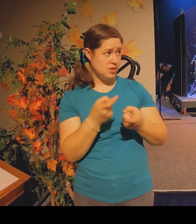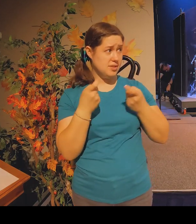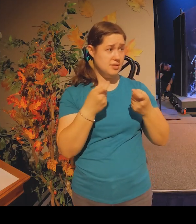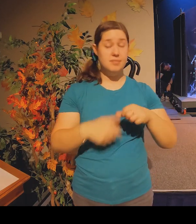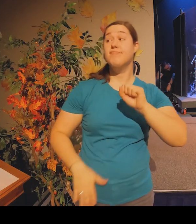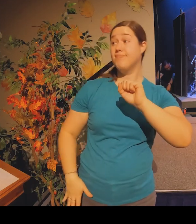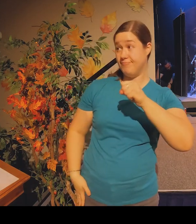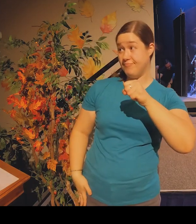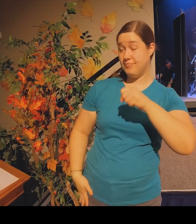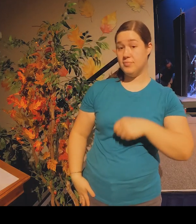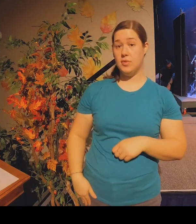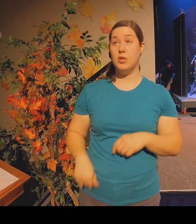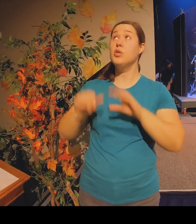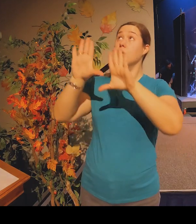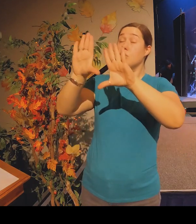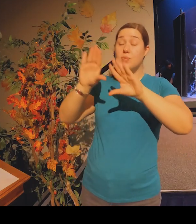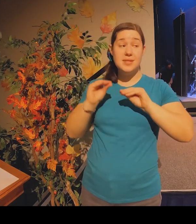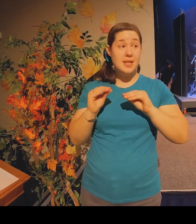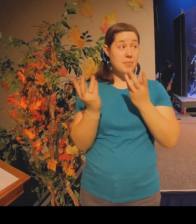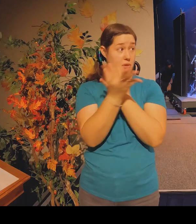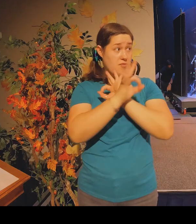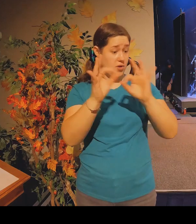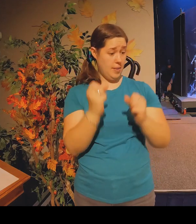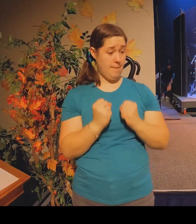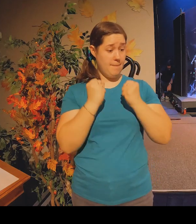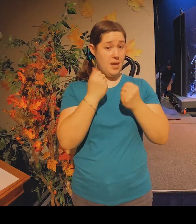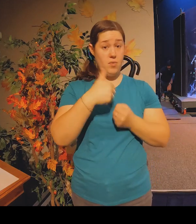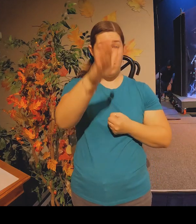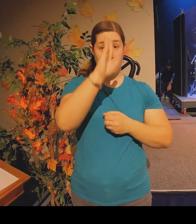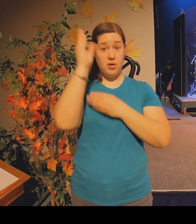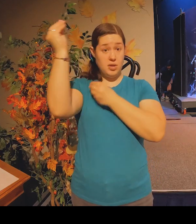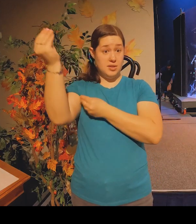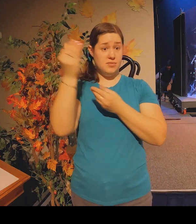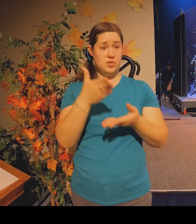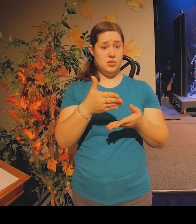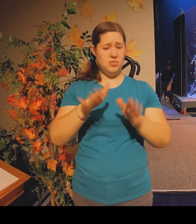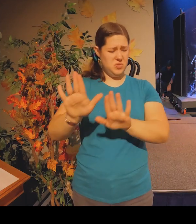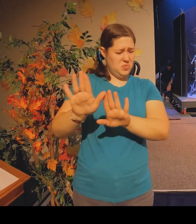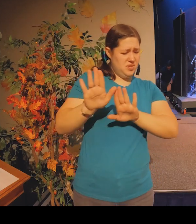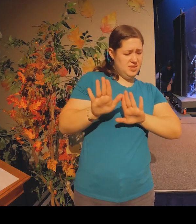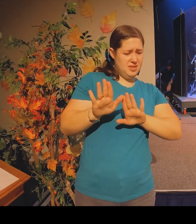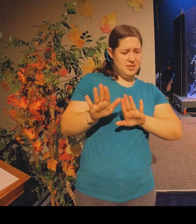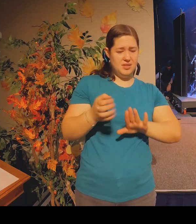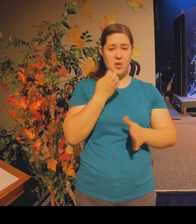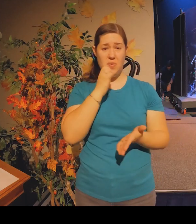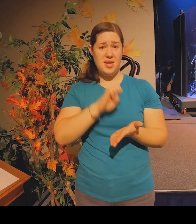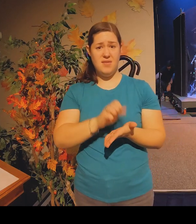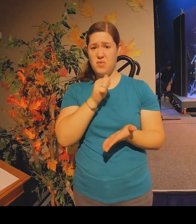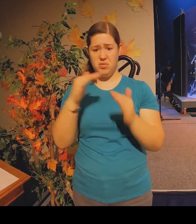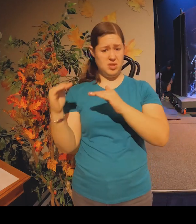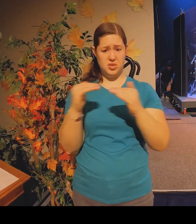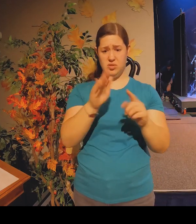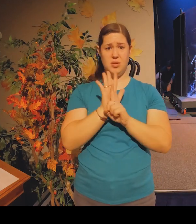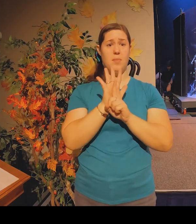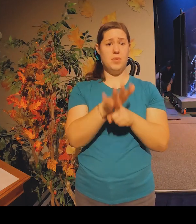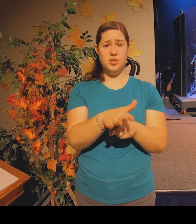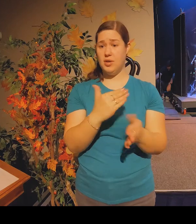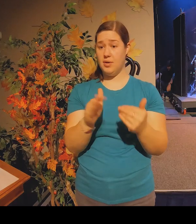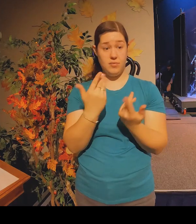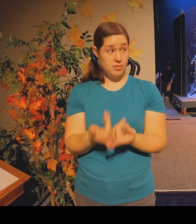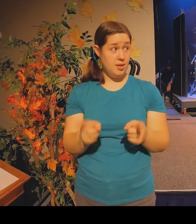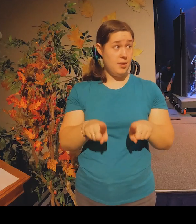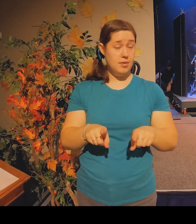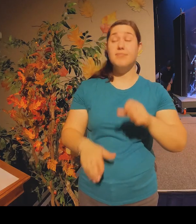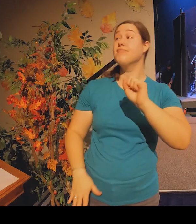power God gives you to resist evil, injustice, and oppression in whatever forms they present themselves? I do. Do you